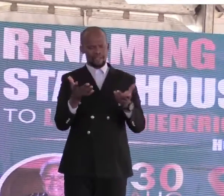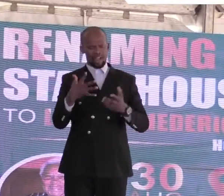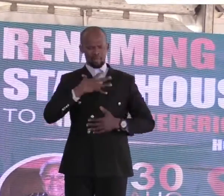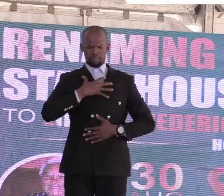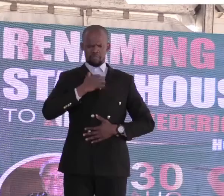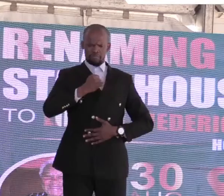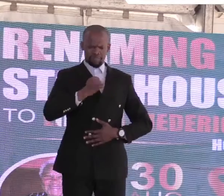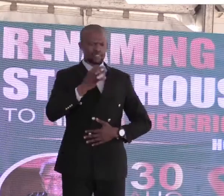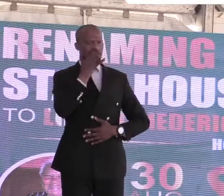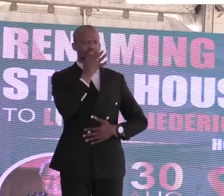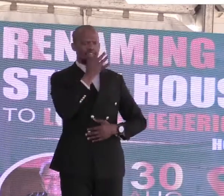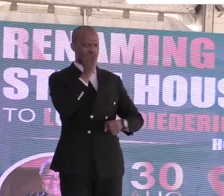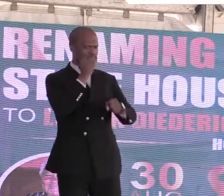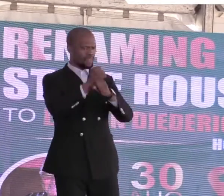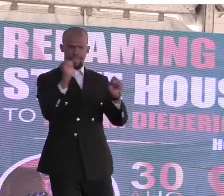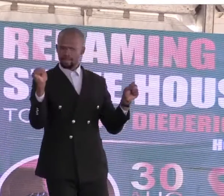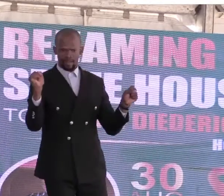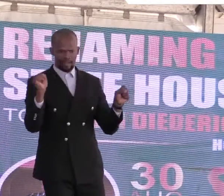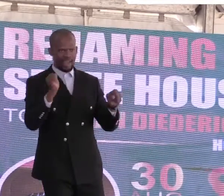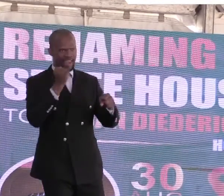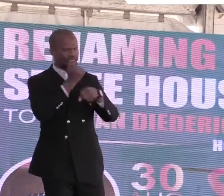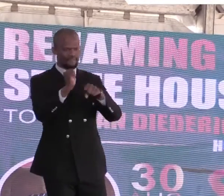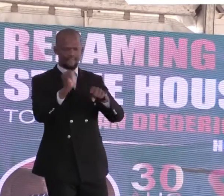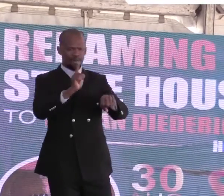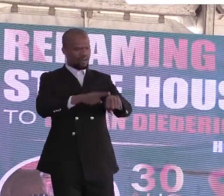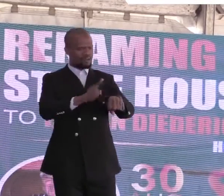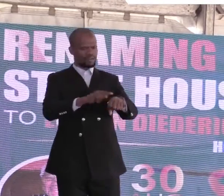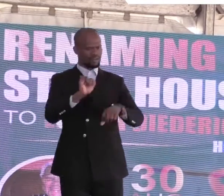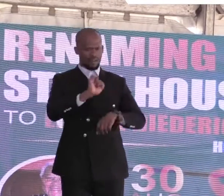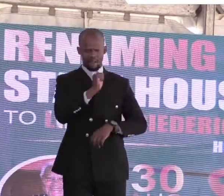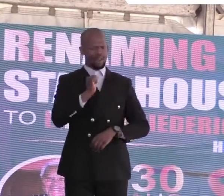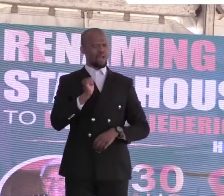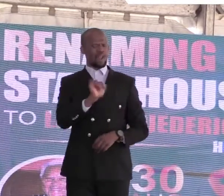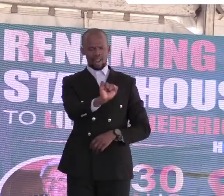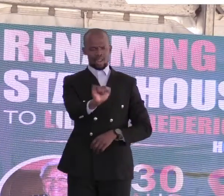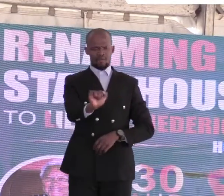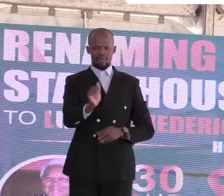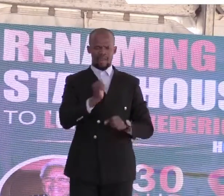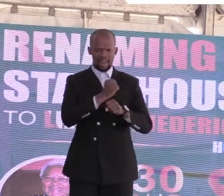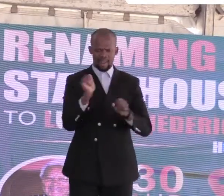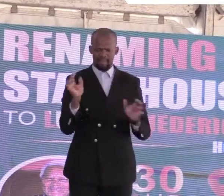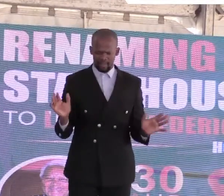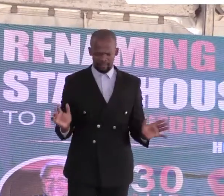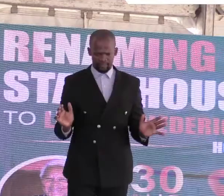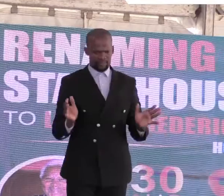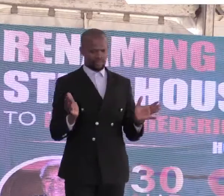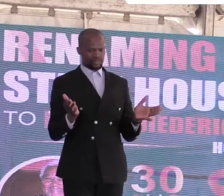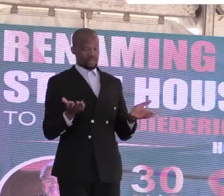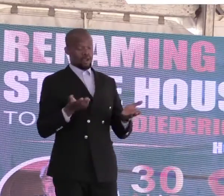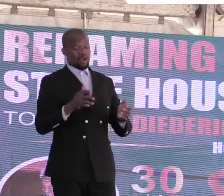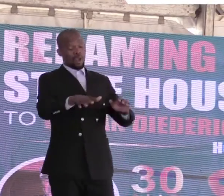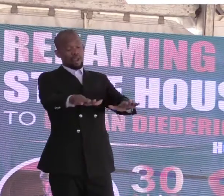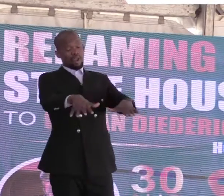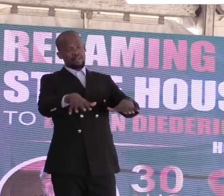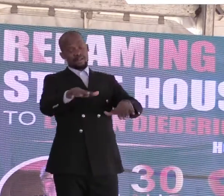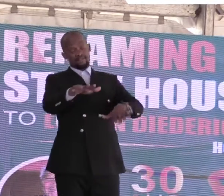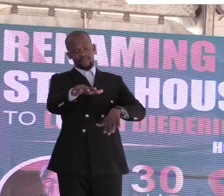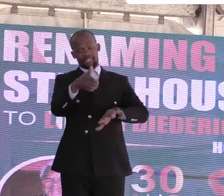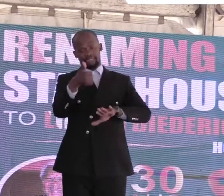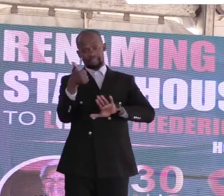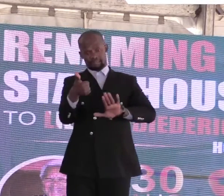said not in their name and fought tooth and nail. Then in 1956, she was one